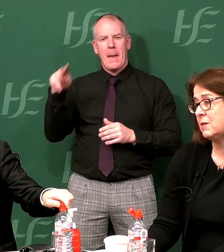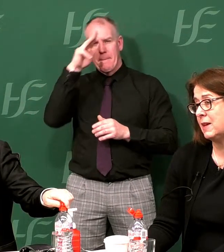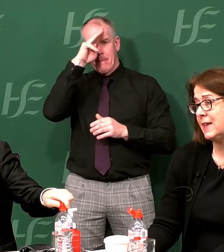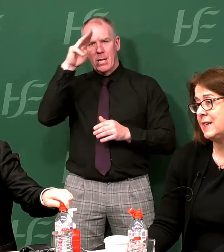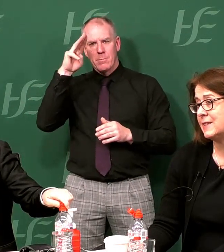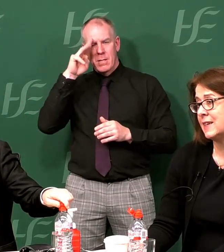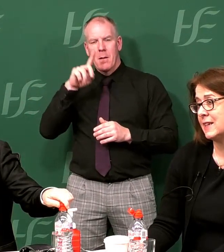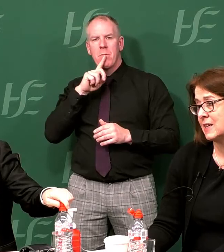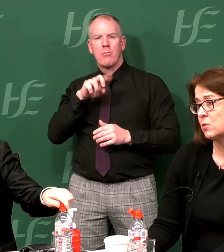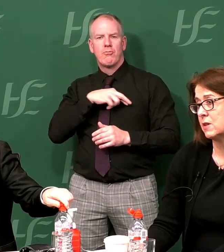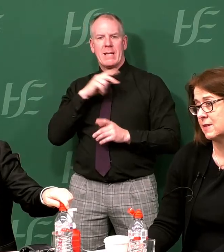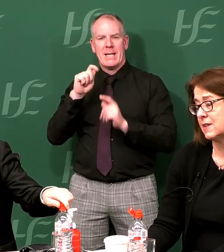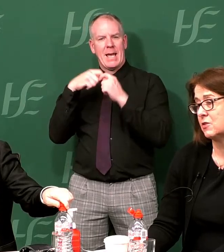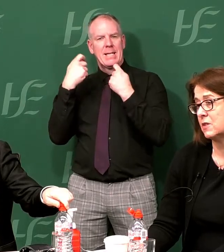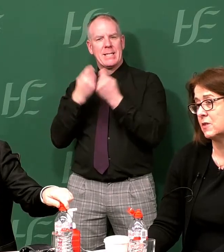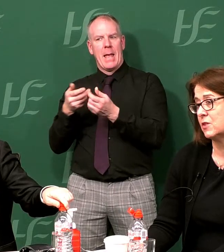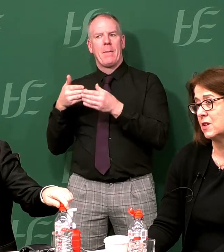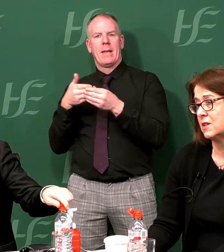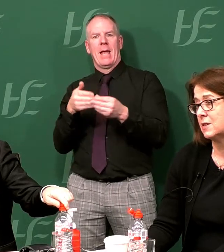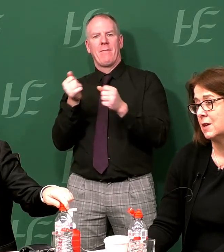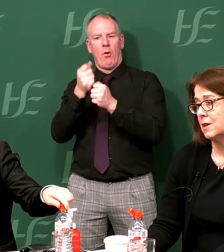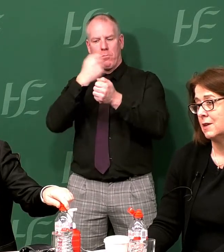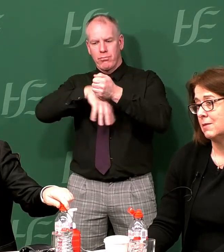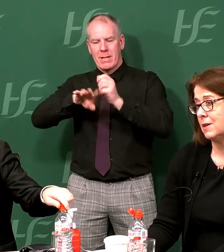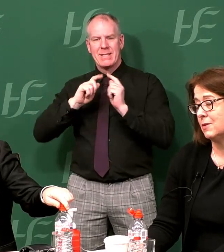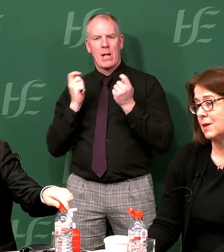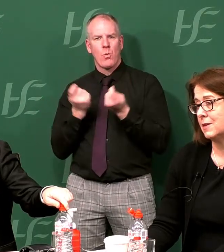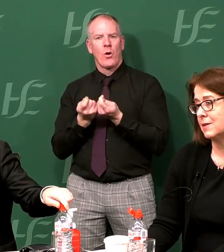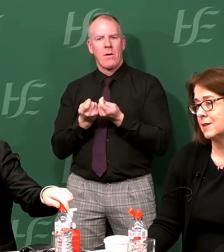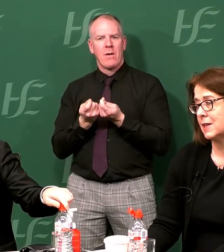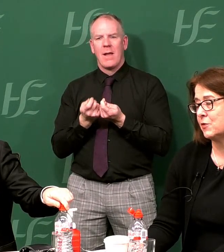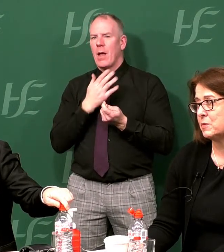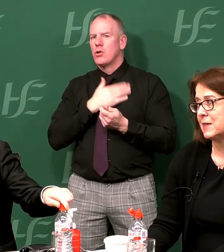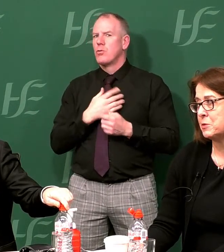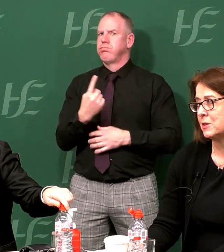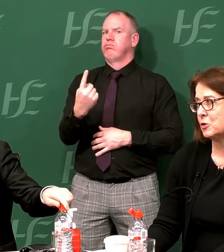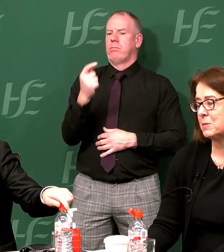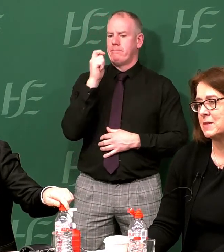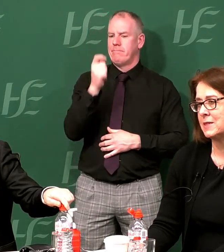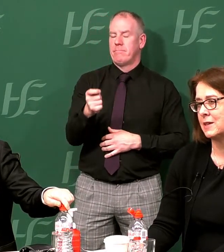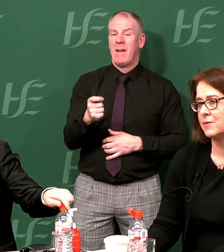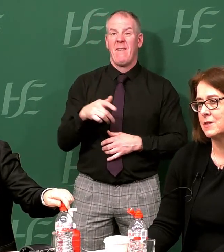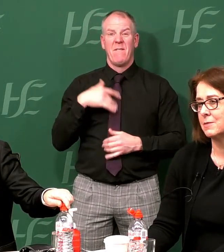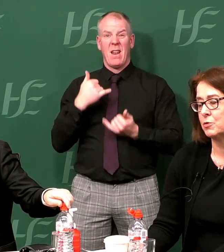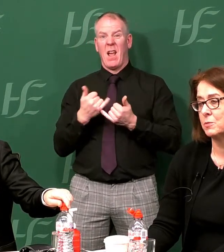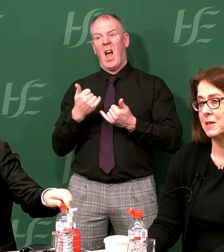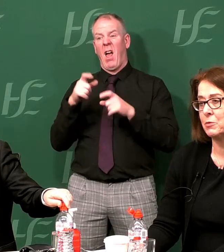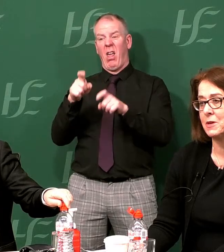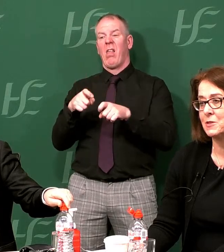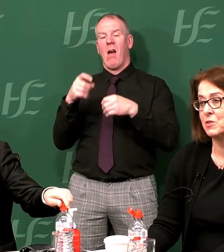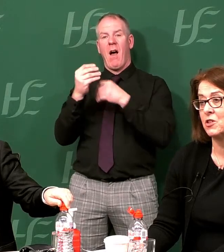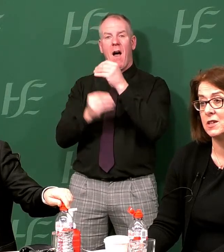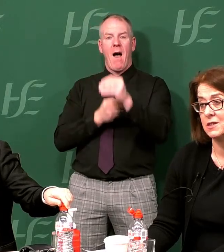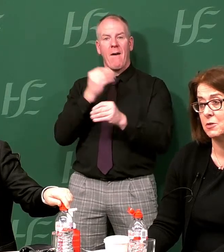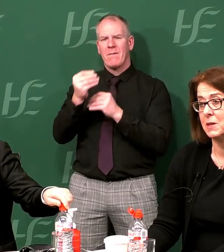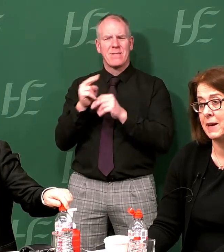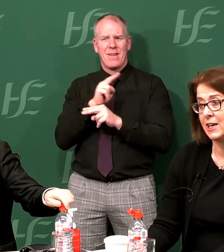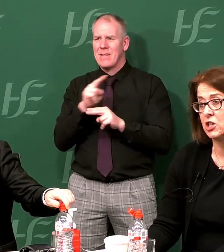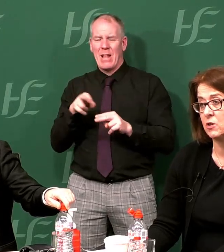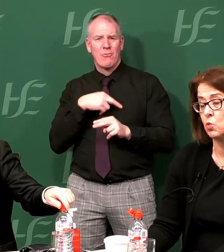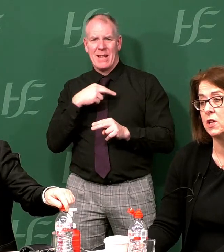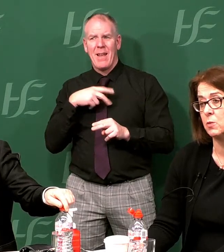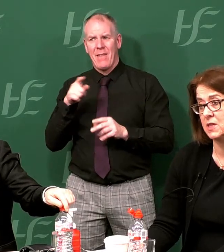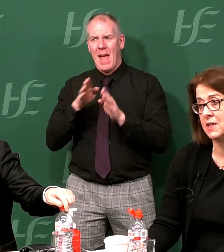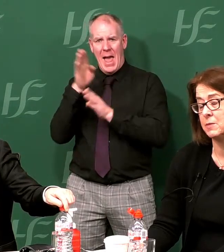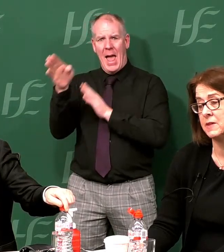their team leads in networks, etc. So they're not, there's a kind of a perception that they're people sitting in office pushing paper and somewhere they're not. They're people